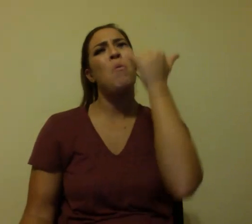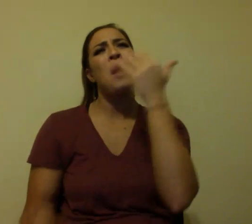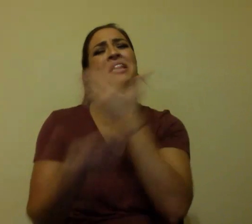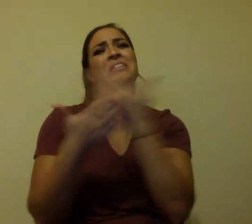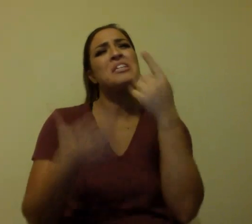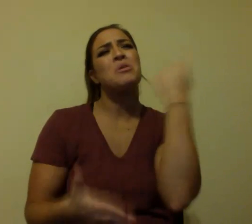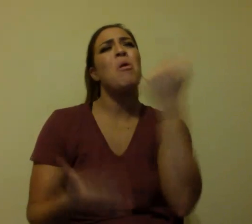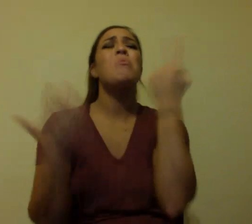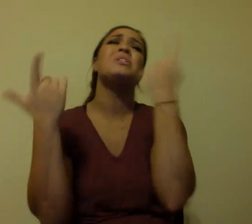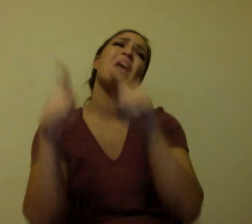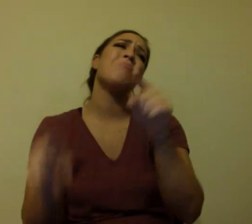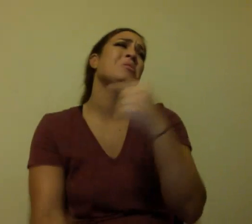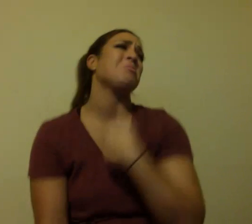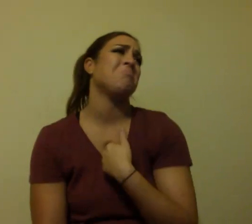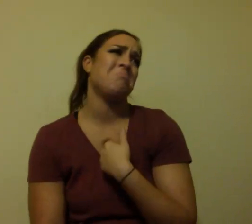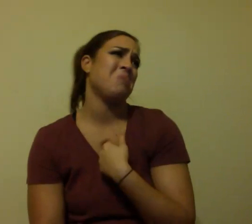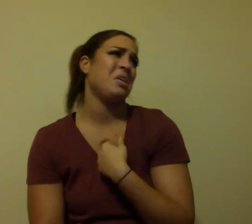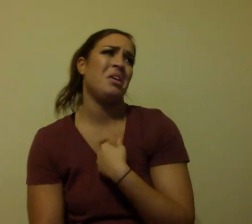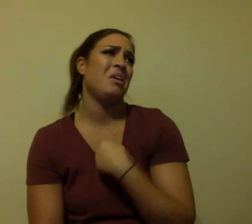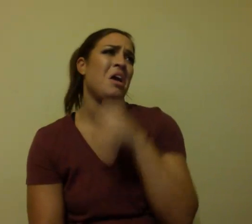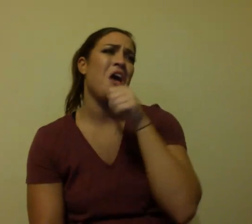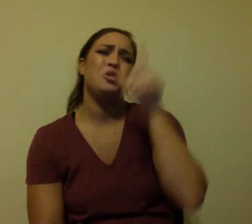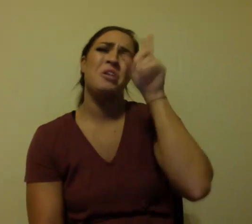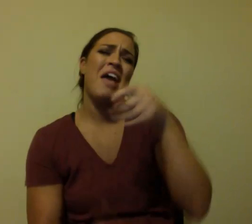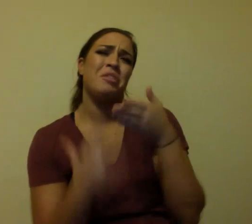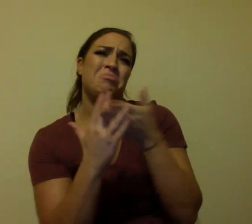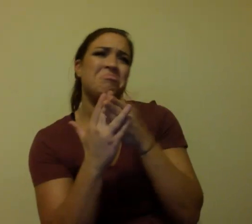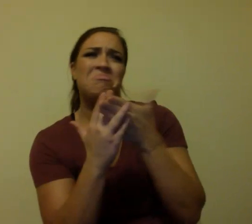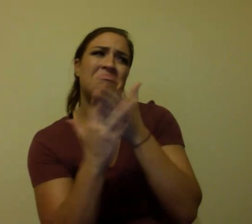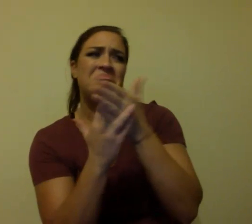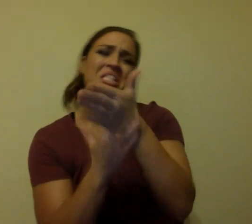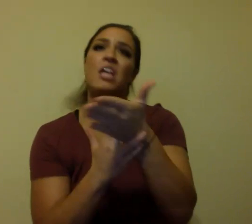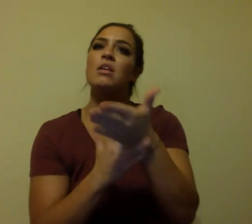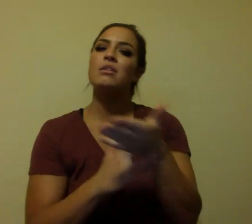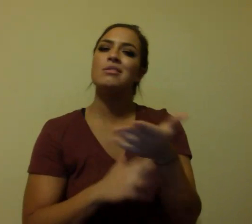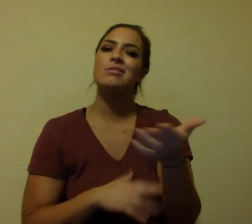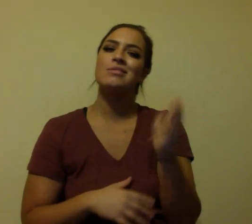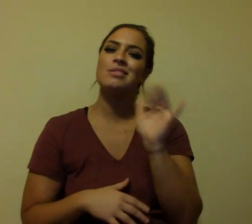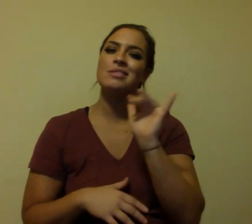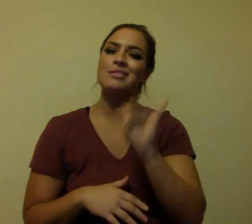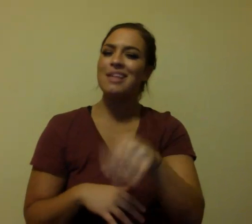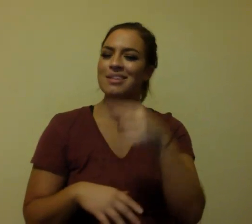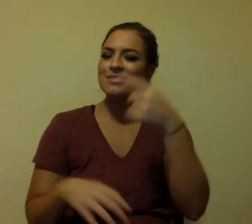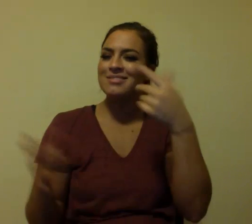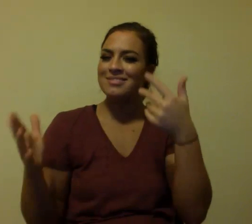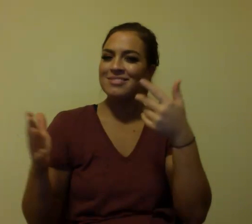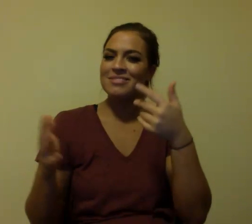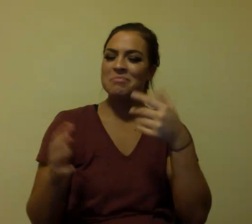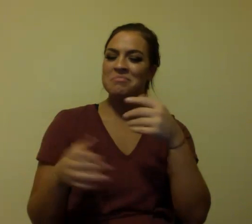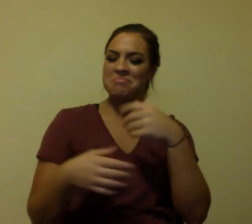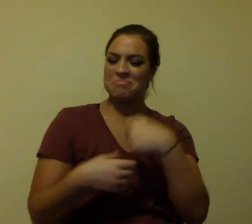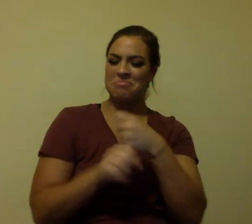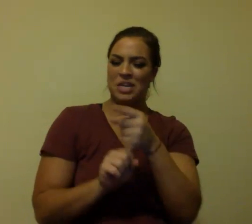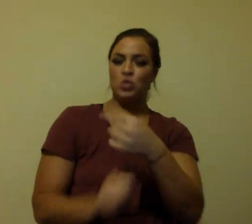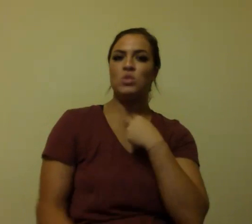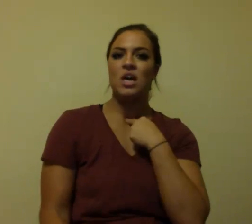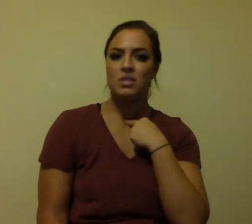keeps you stuck, keeps you focused on the problem, keeps you from finding a solution. And even when you can't